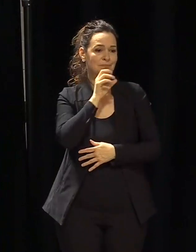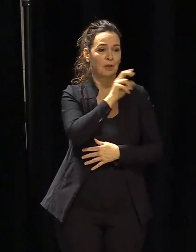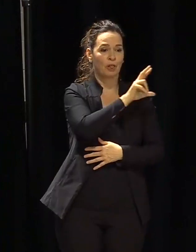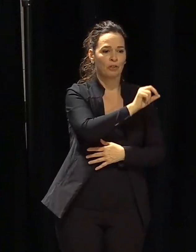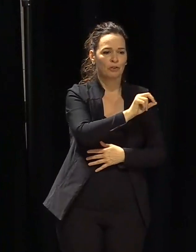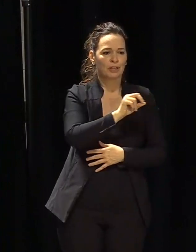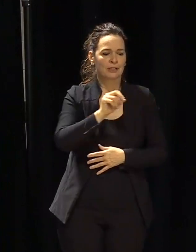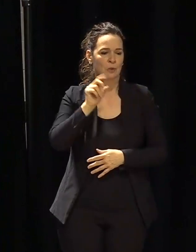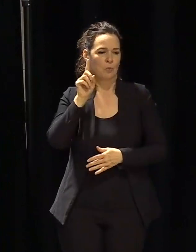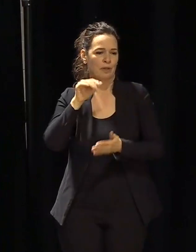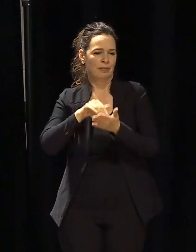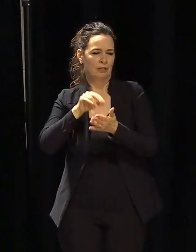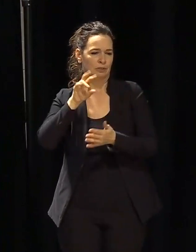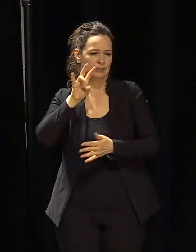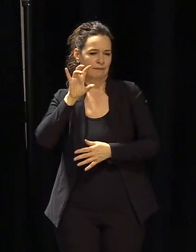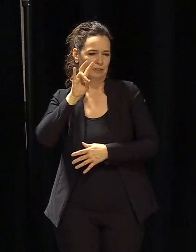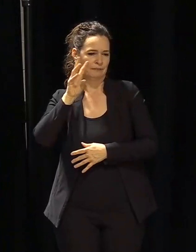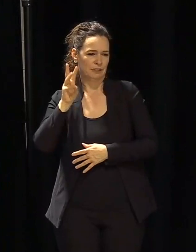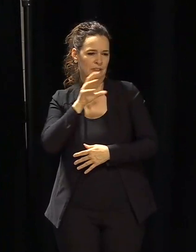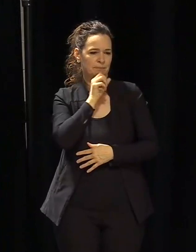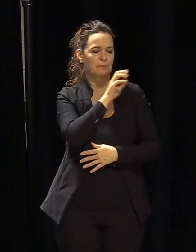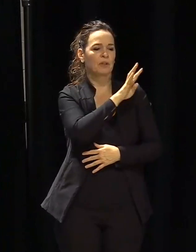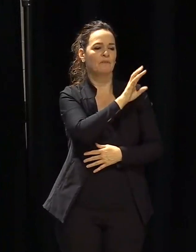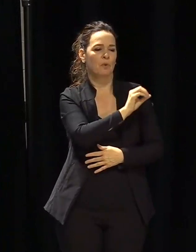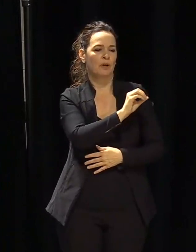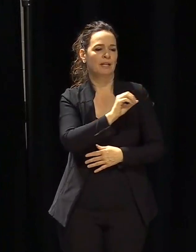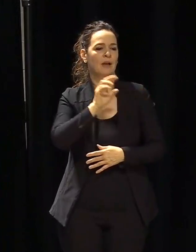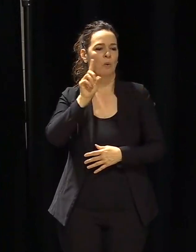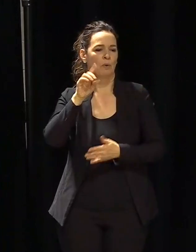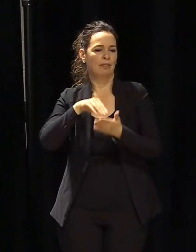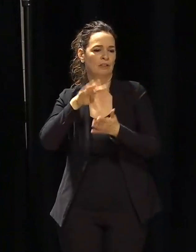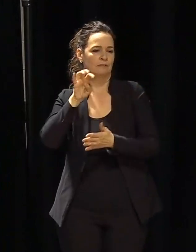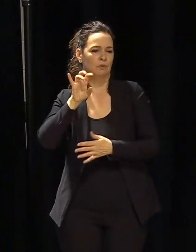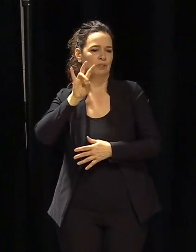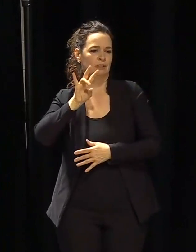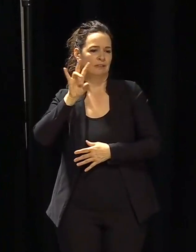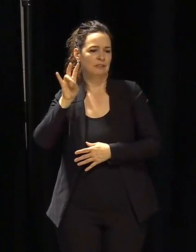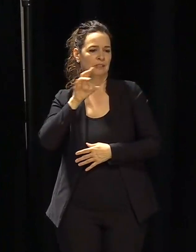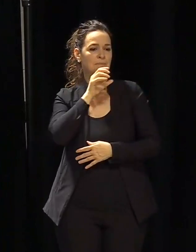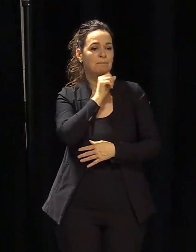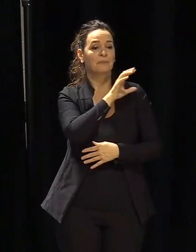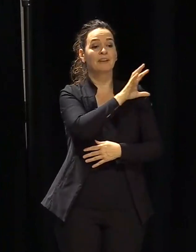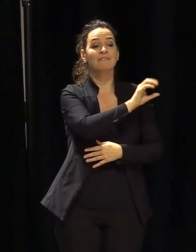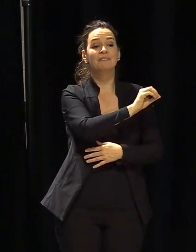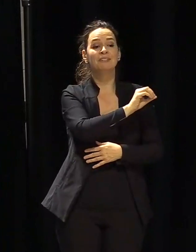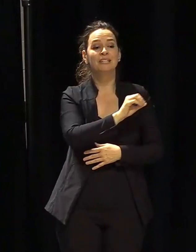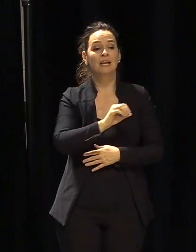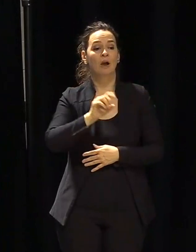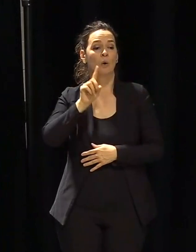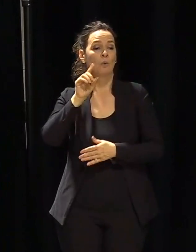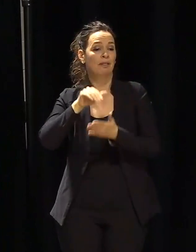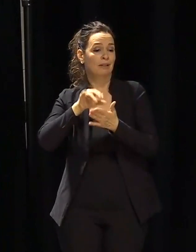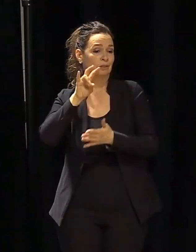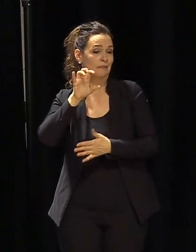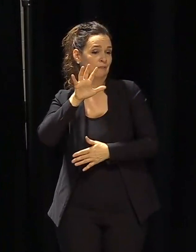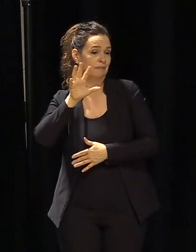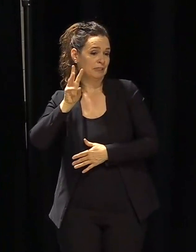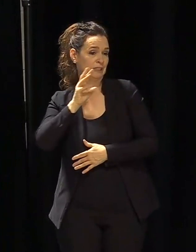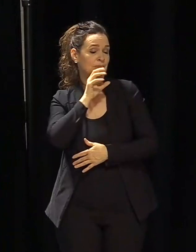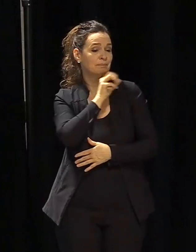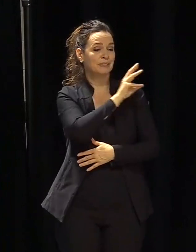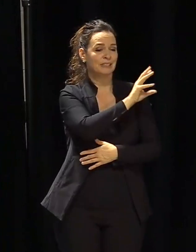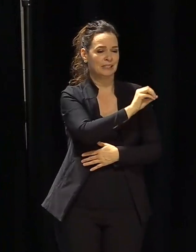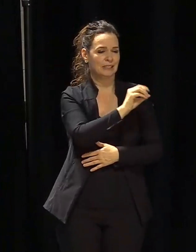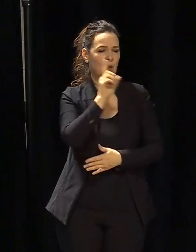2,786 in their 20s, 1,776 in their 30s, 1,477 in their 40s, 1,756